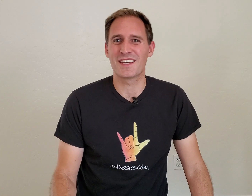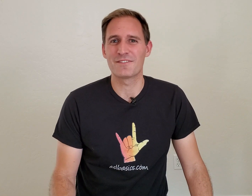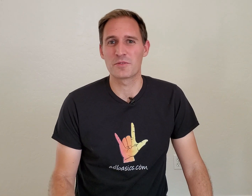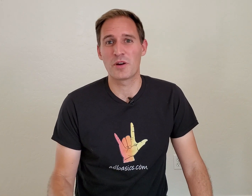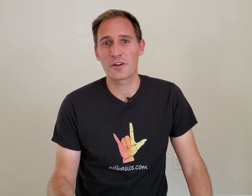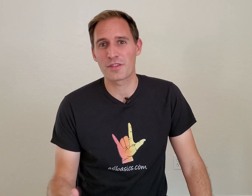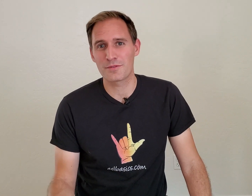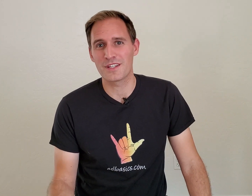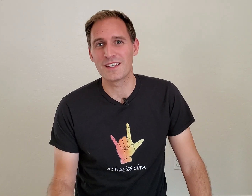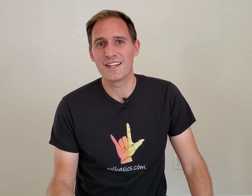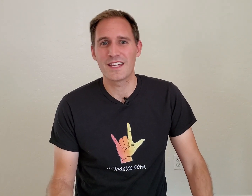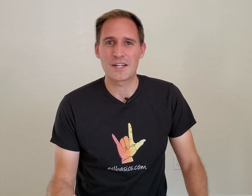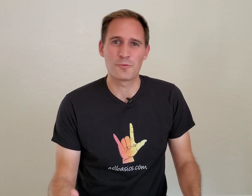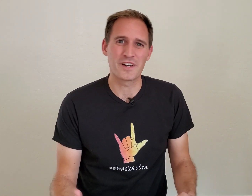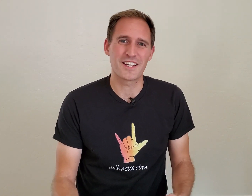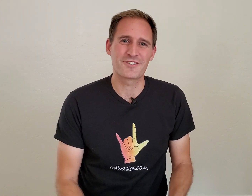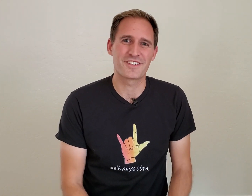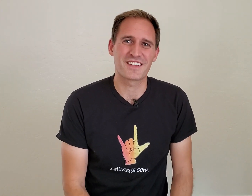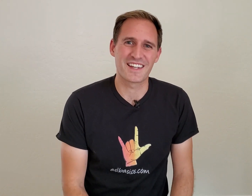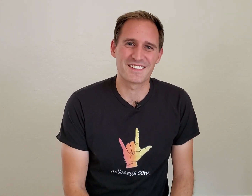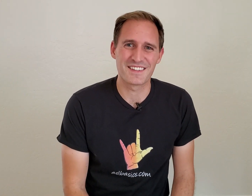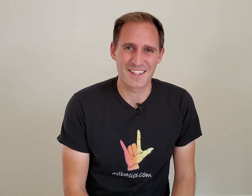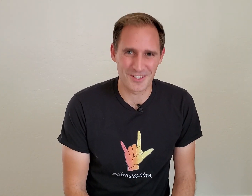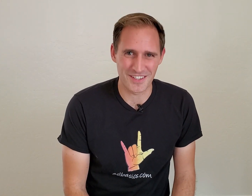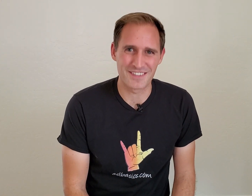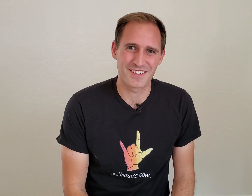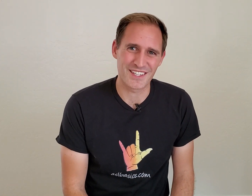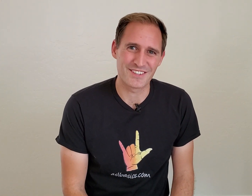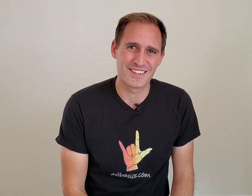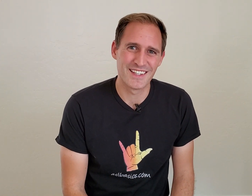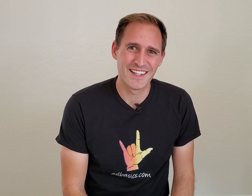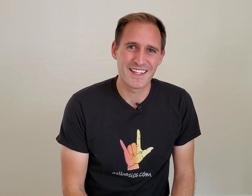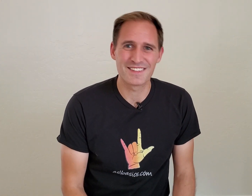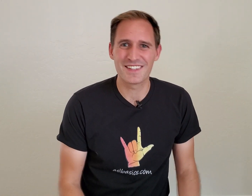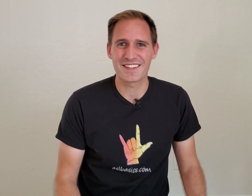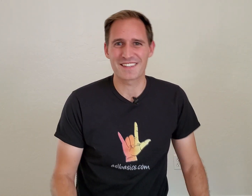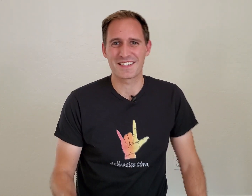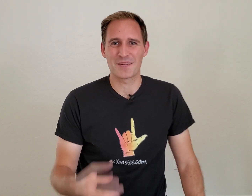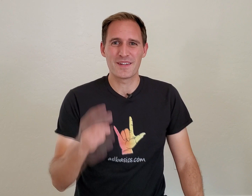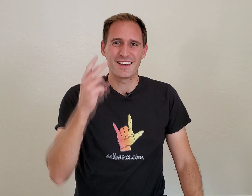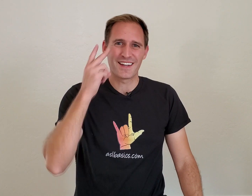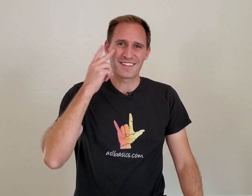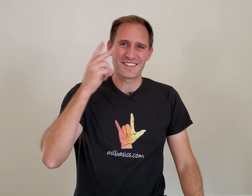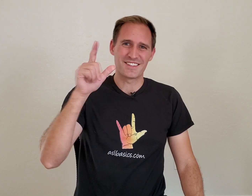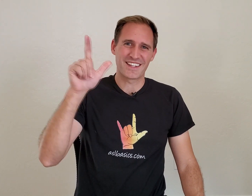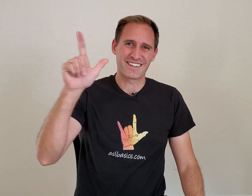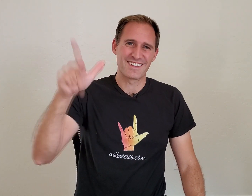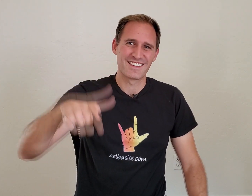for part 3 in 100 signs that you need to know. Until next time, I'll see you later.